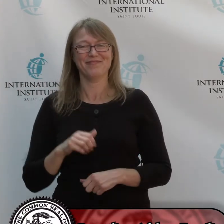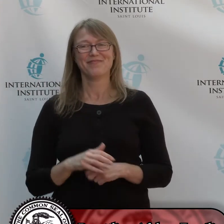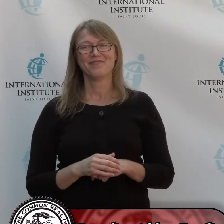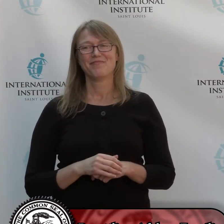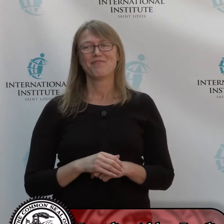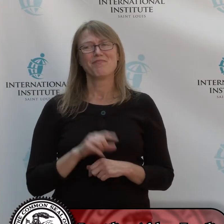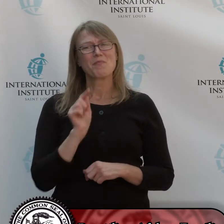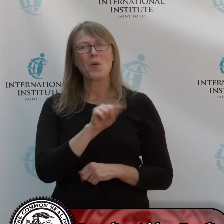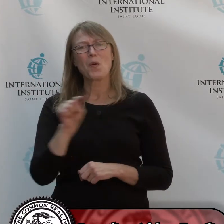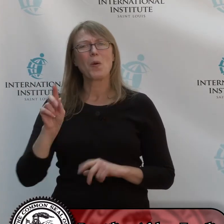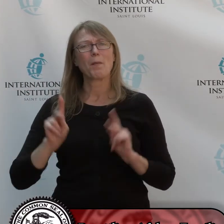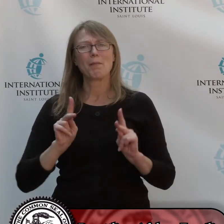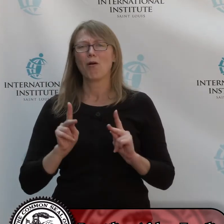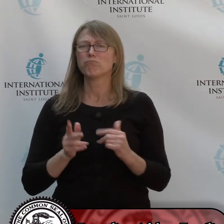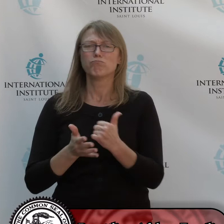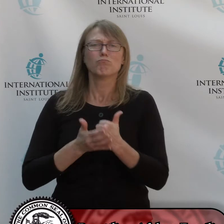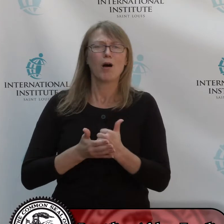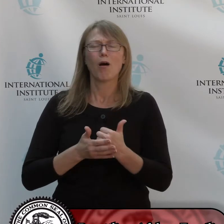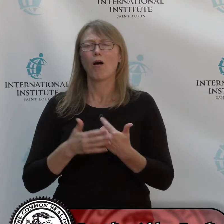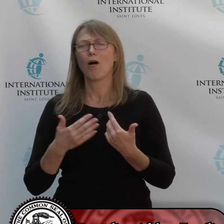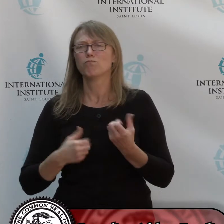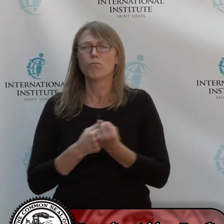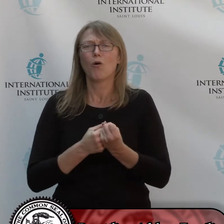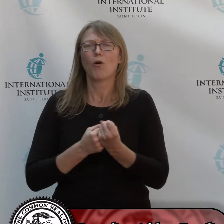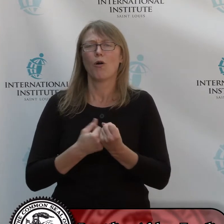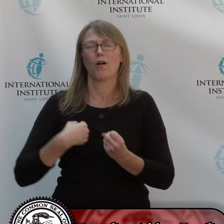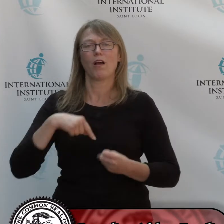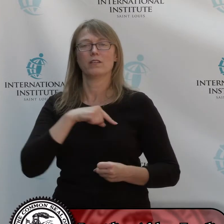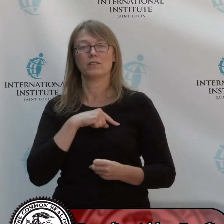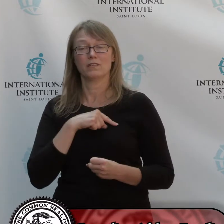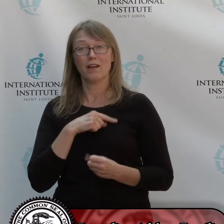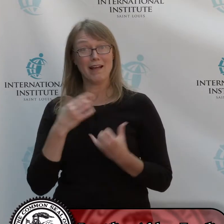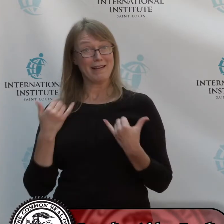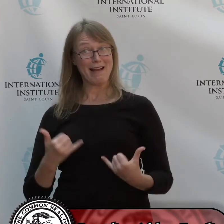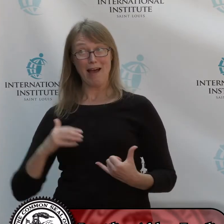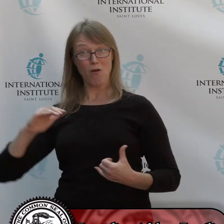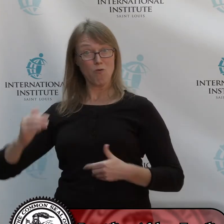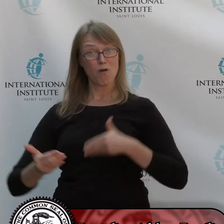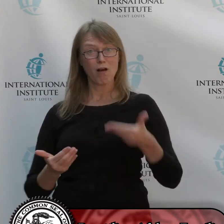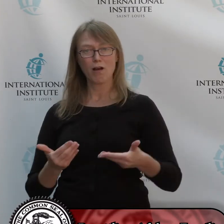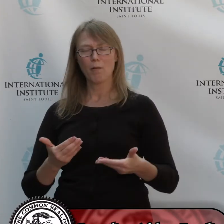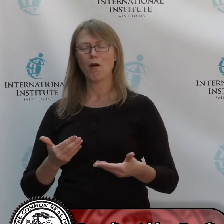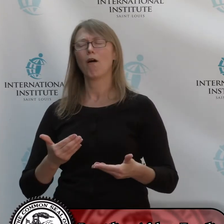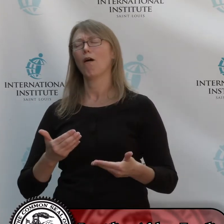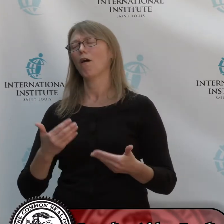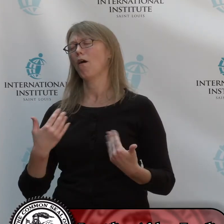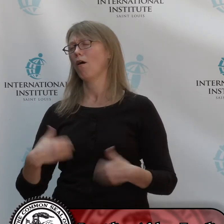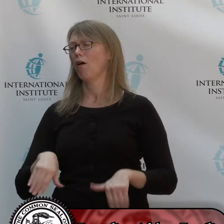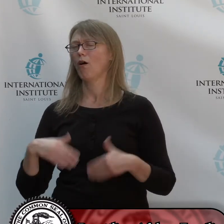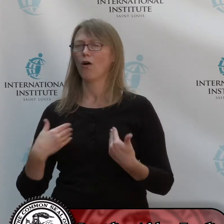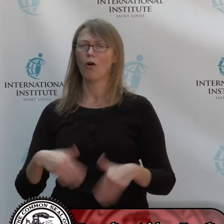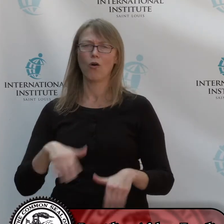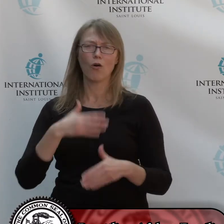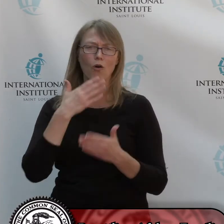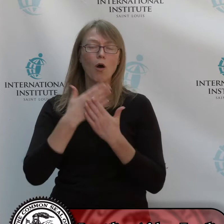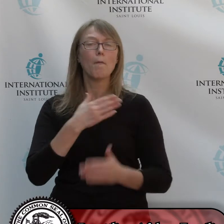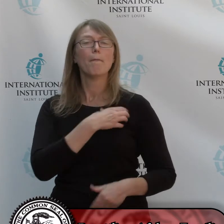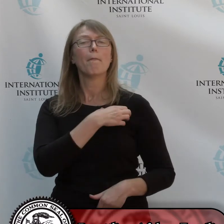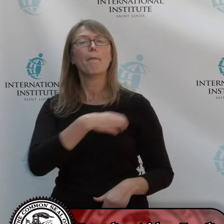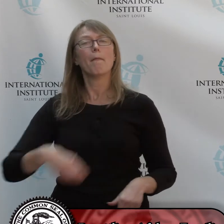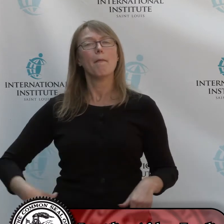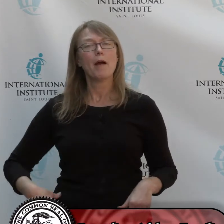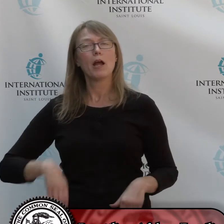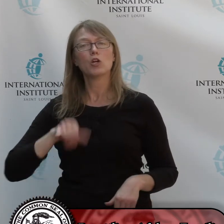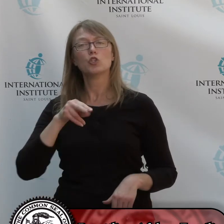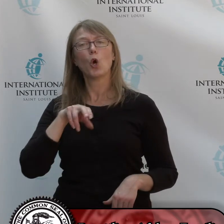1,000 refugees into our community, Mayor Jones and County Executive Page are helping me